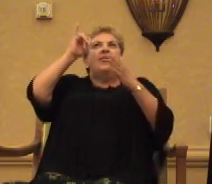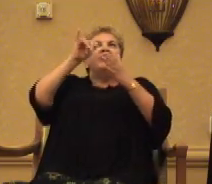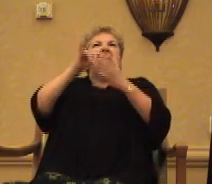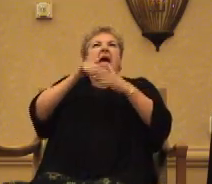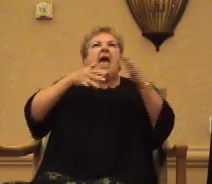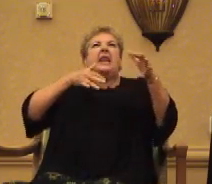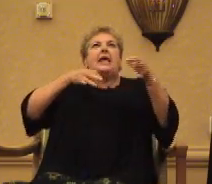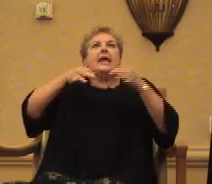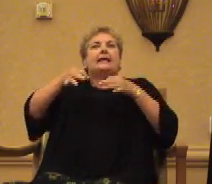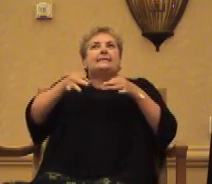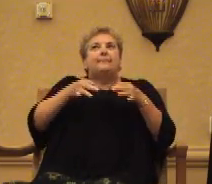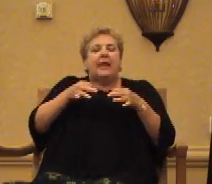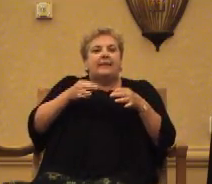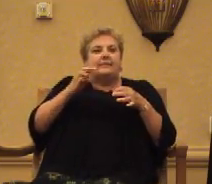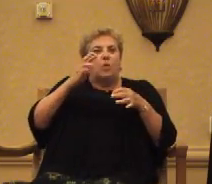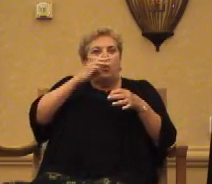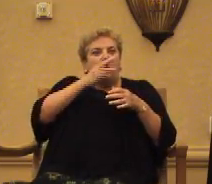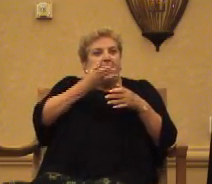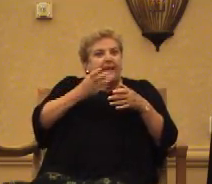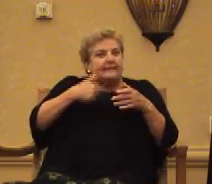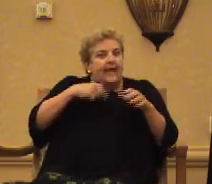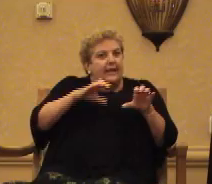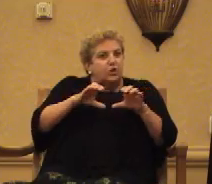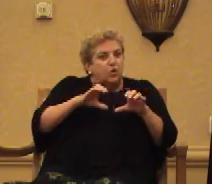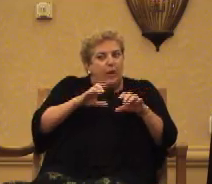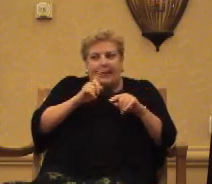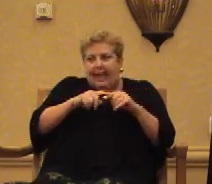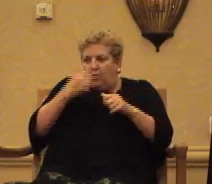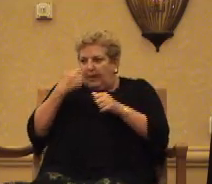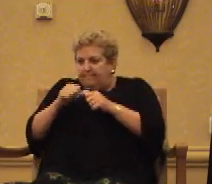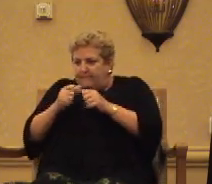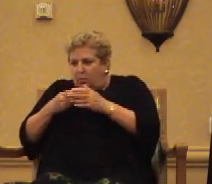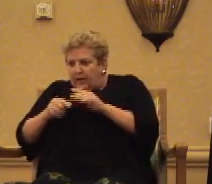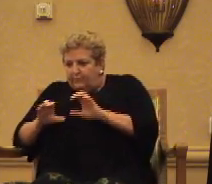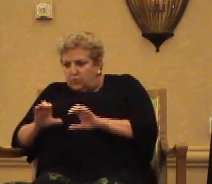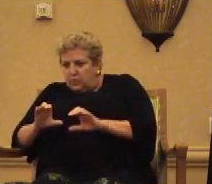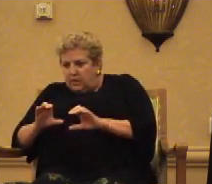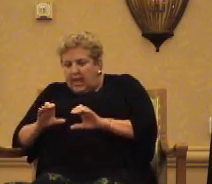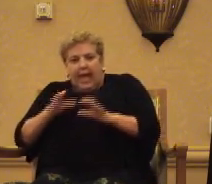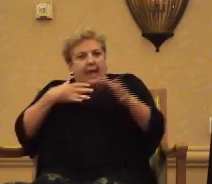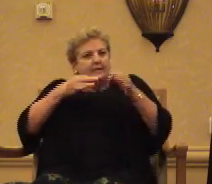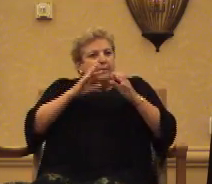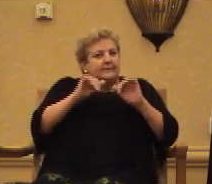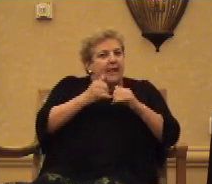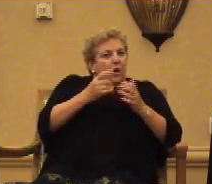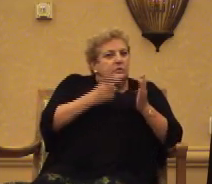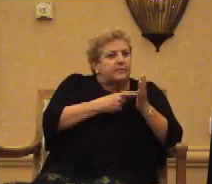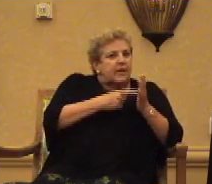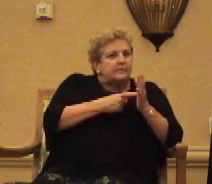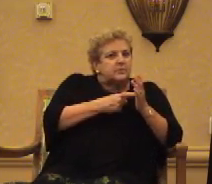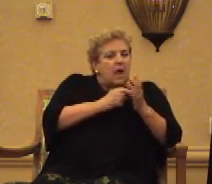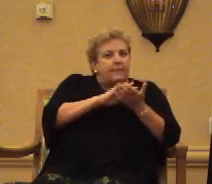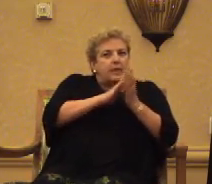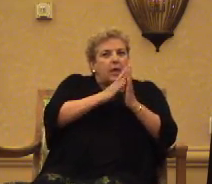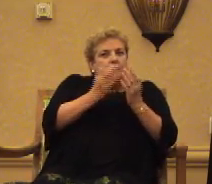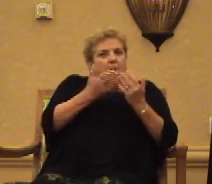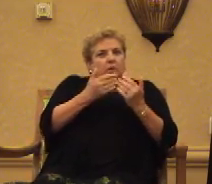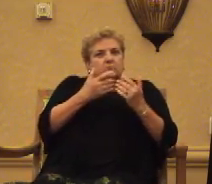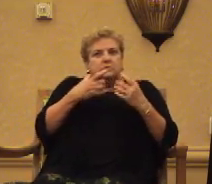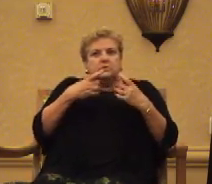explains the weird things I do and can't remember them. It explains how sometimes I just almost get in these comatose depressions. I got